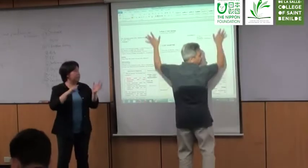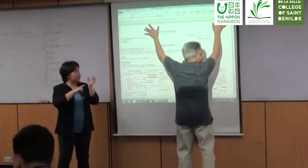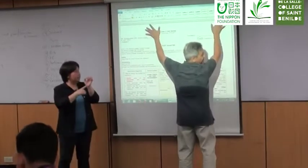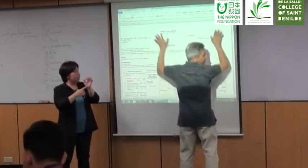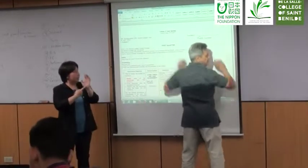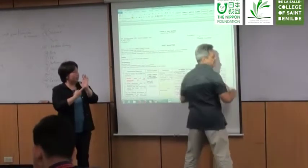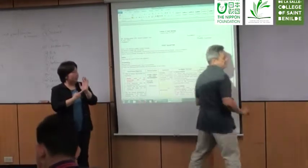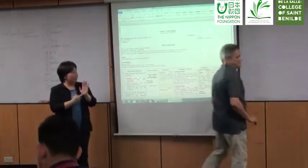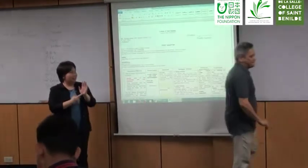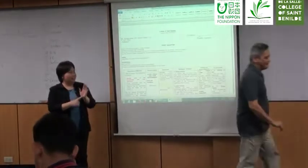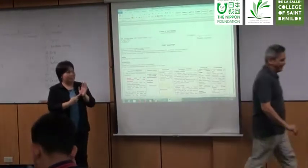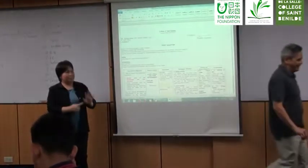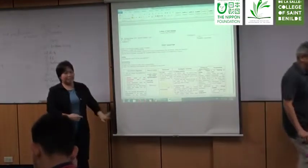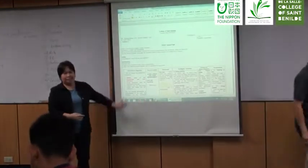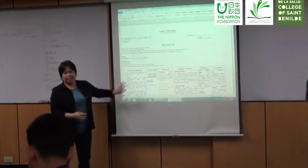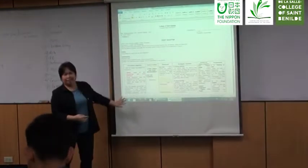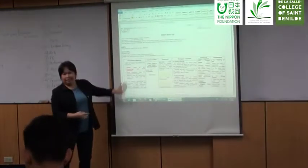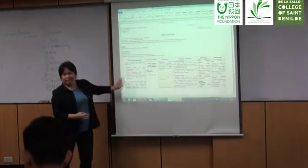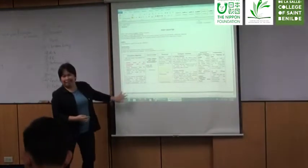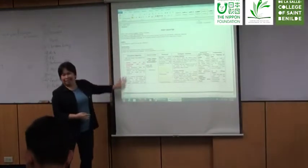instructional objective.